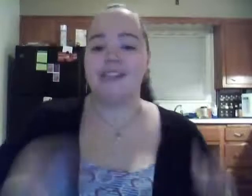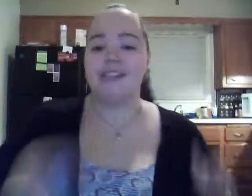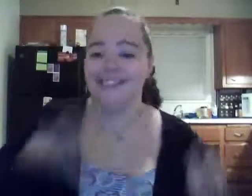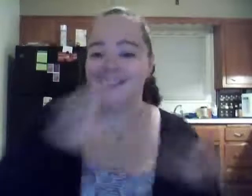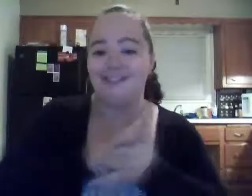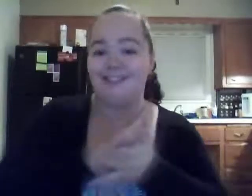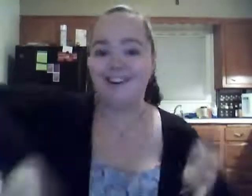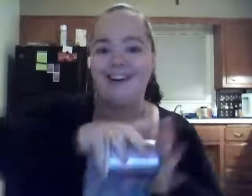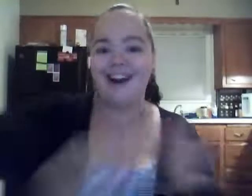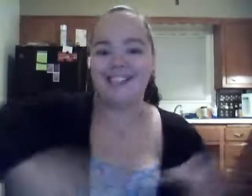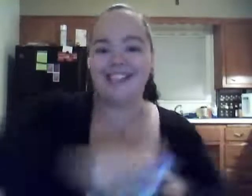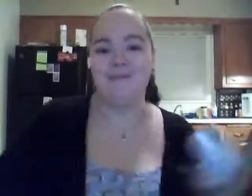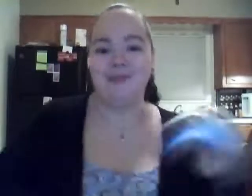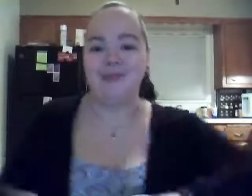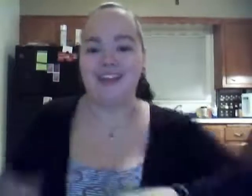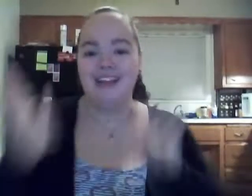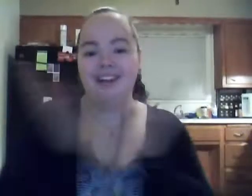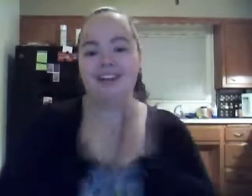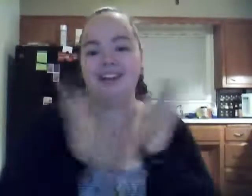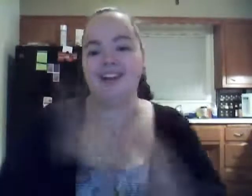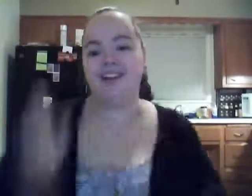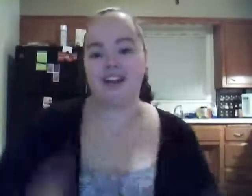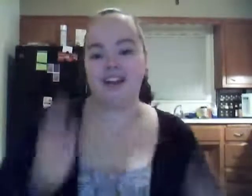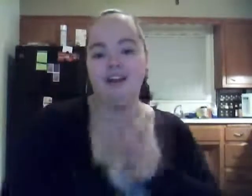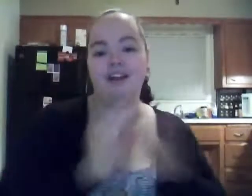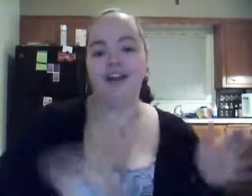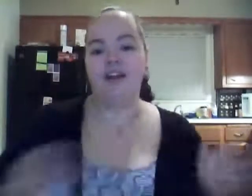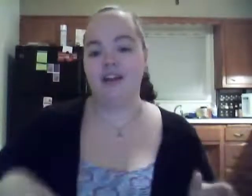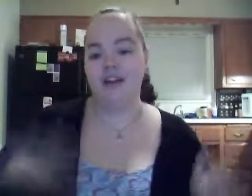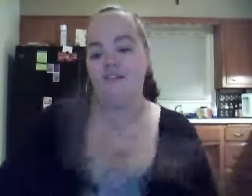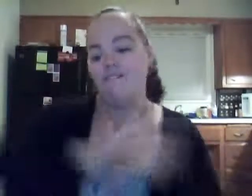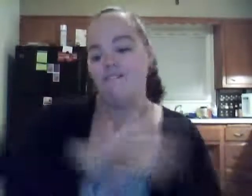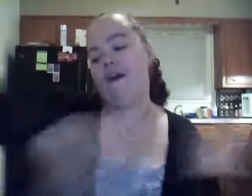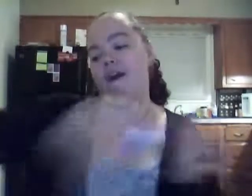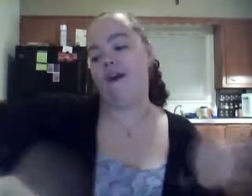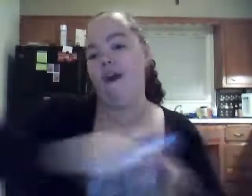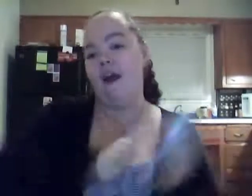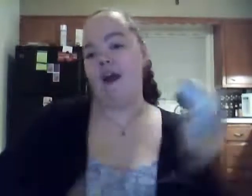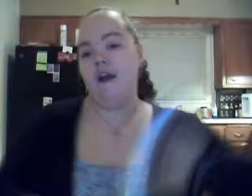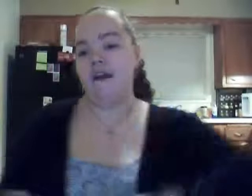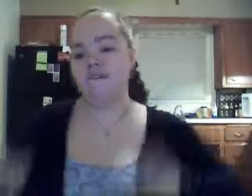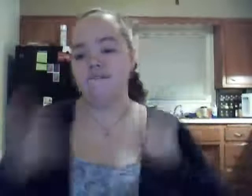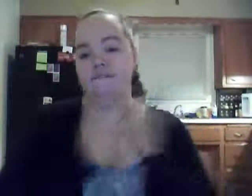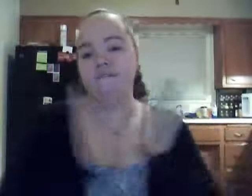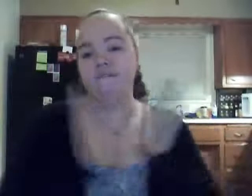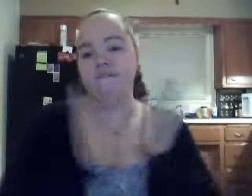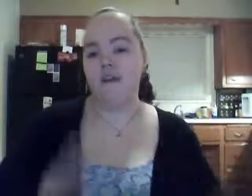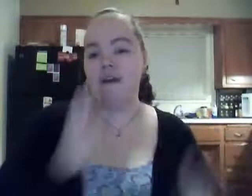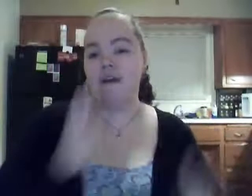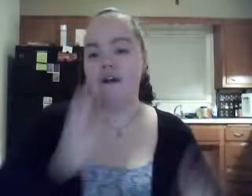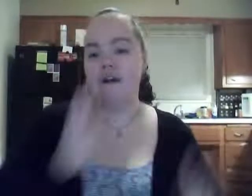as a screen door on a submarine VIC-IT warranty orbits And